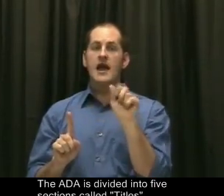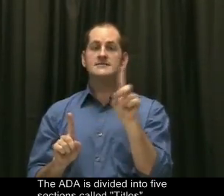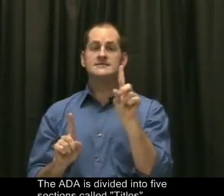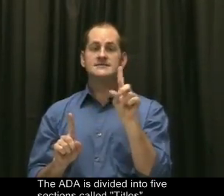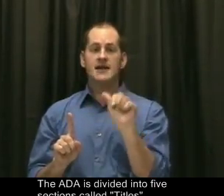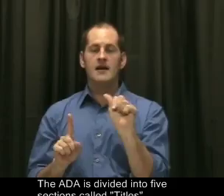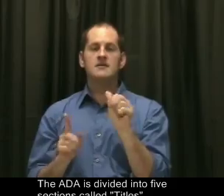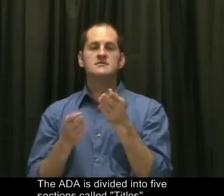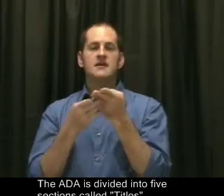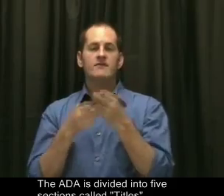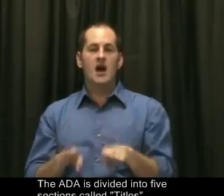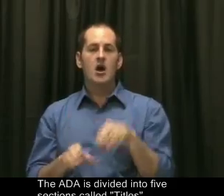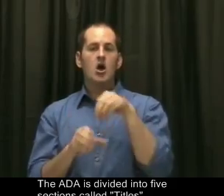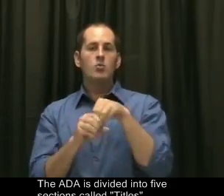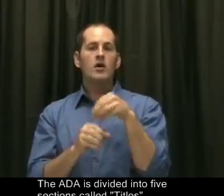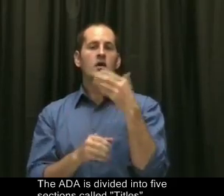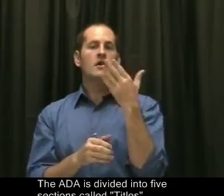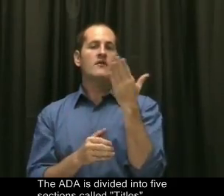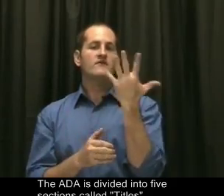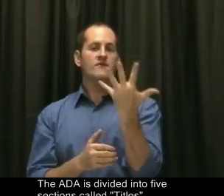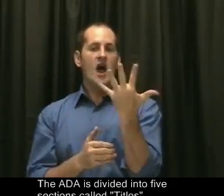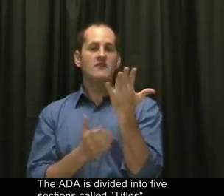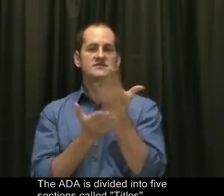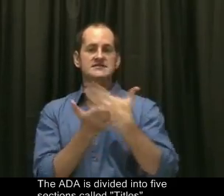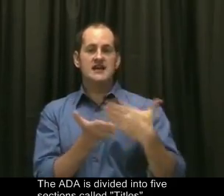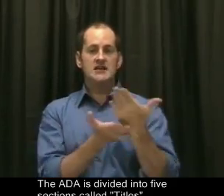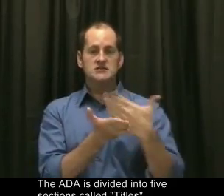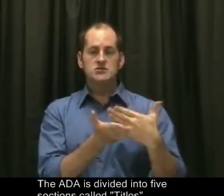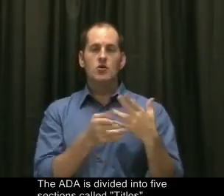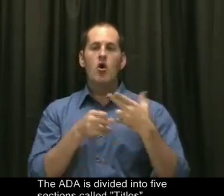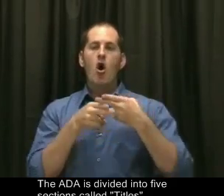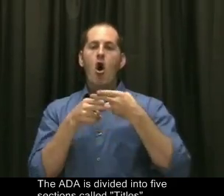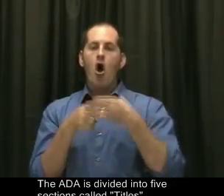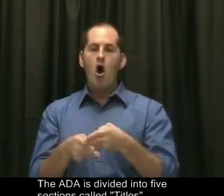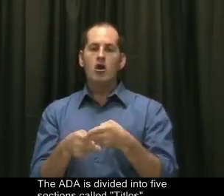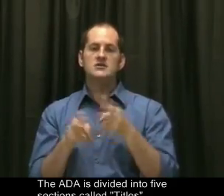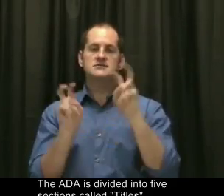The ADA is divided into 5 sections called titles.